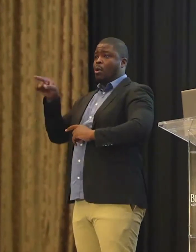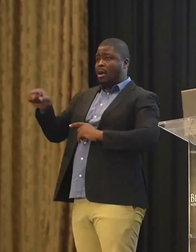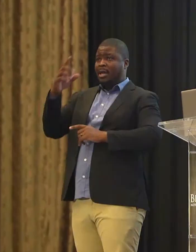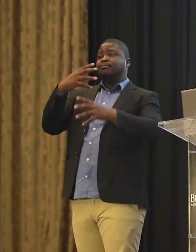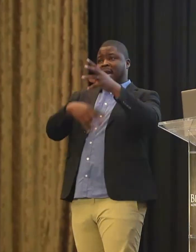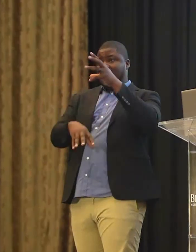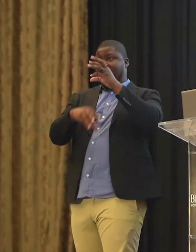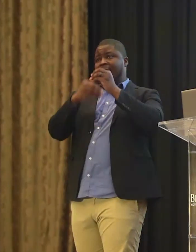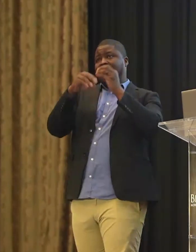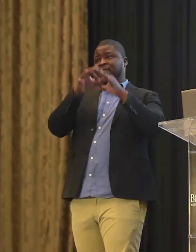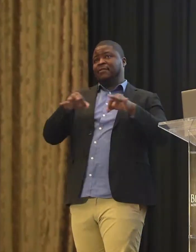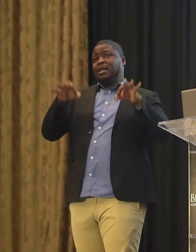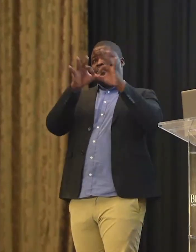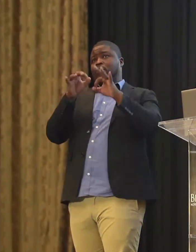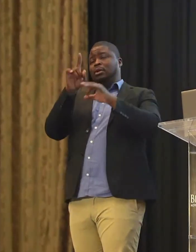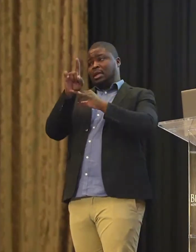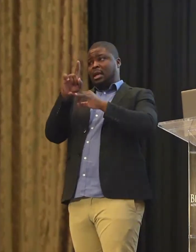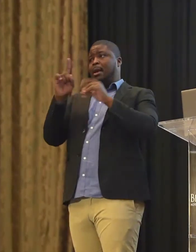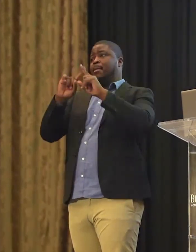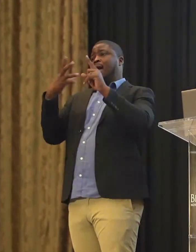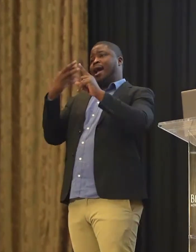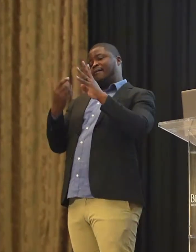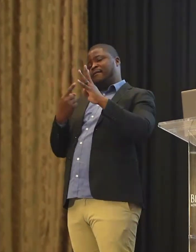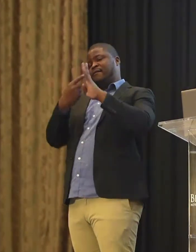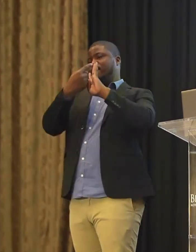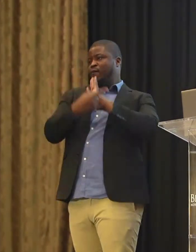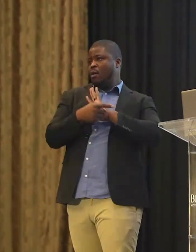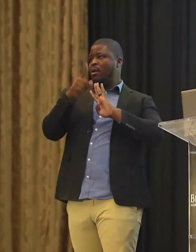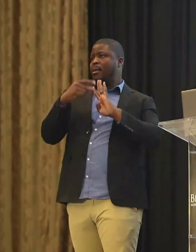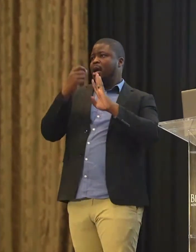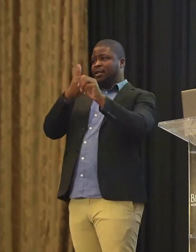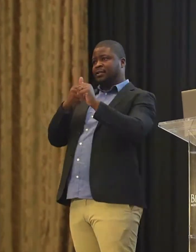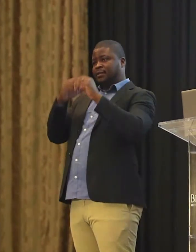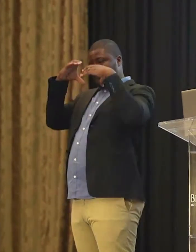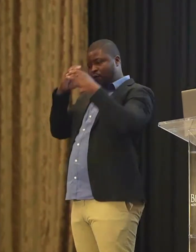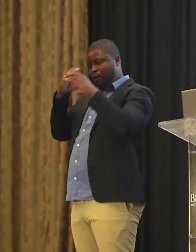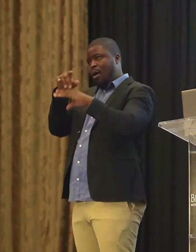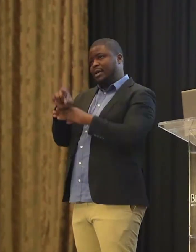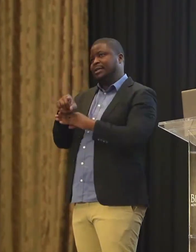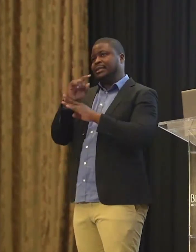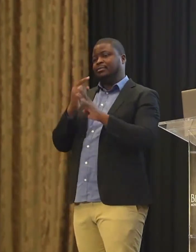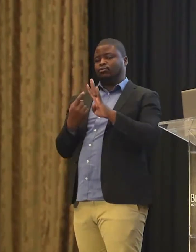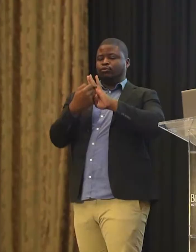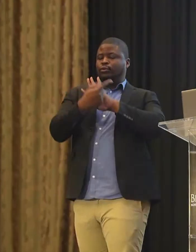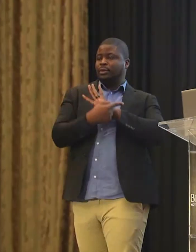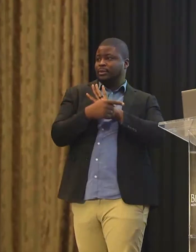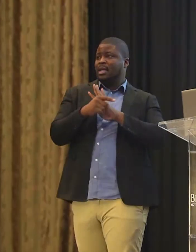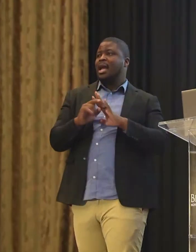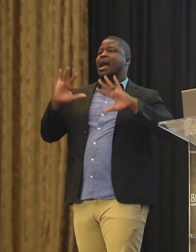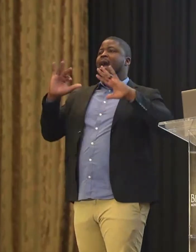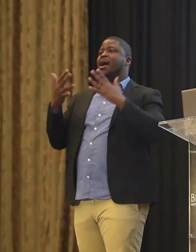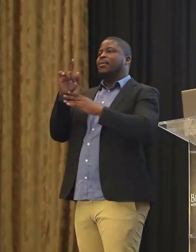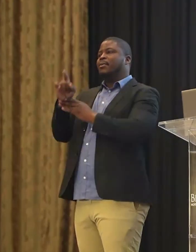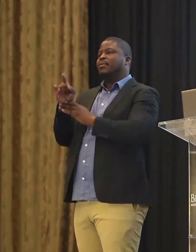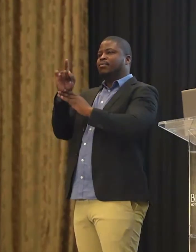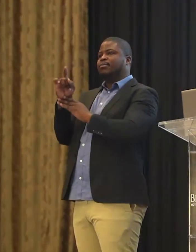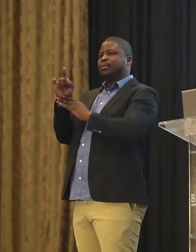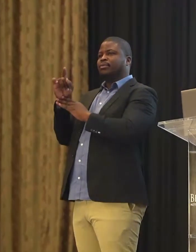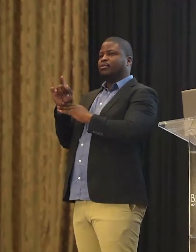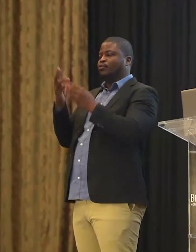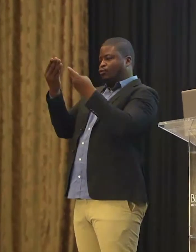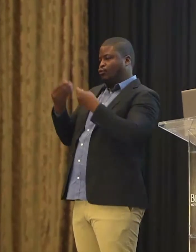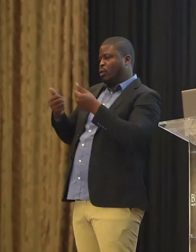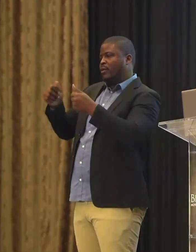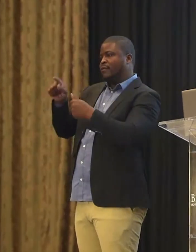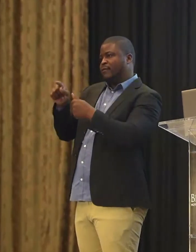So there are 4 key goals that drive our response and how we address the needs of key populations. So goal 1 being